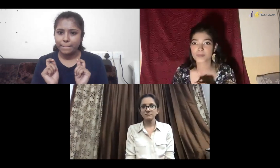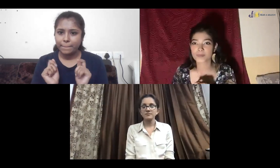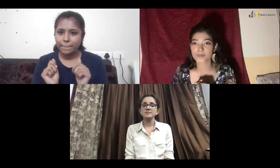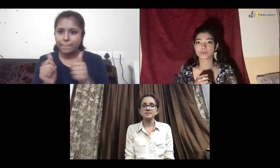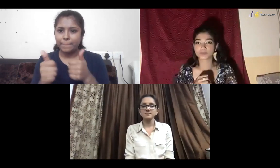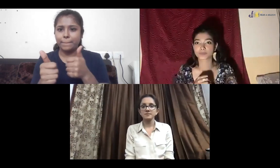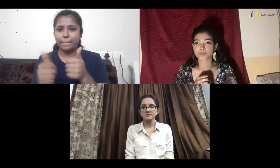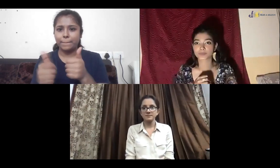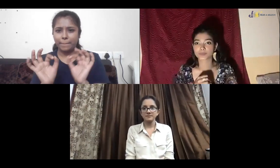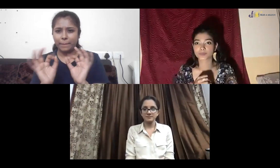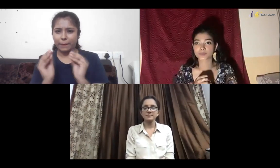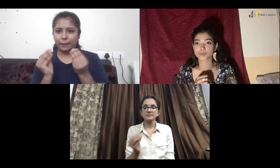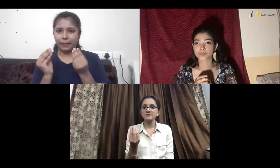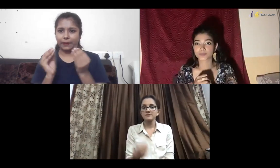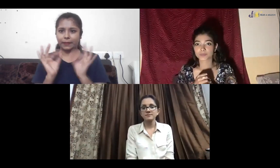11 o'clock.